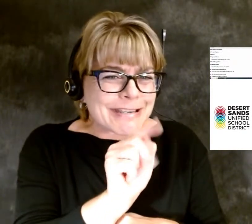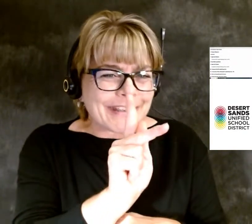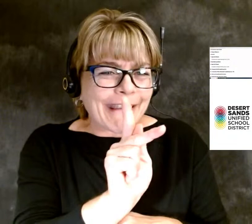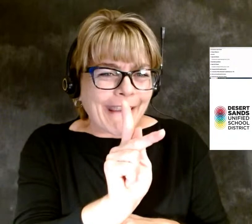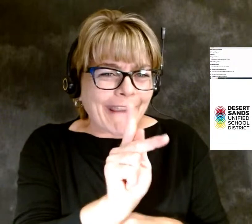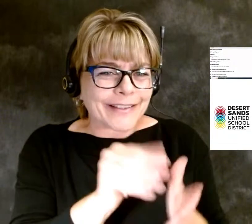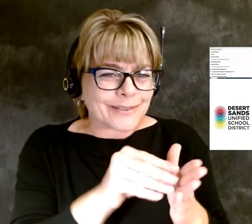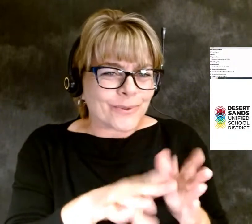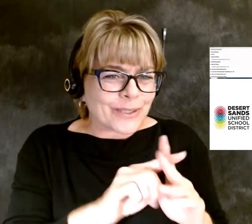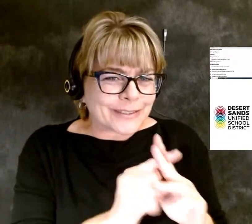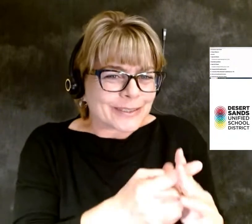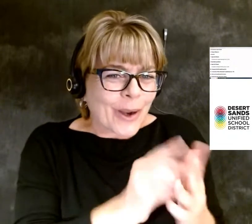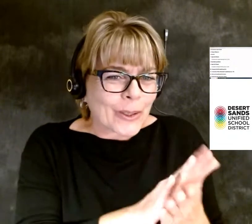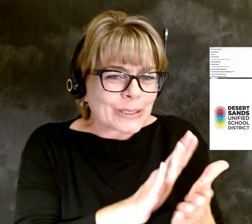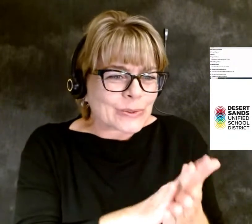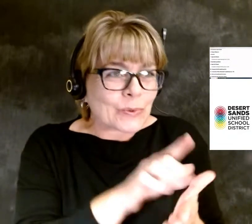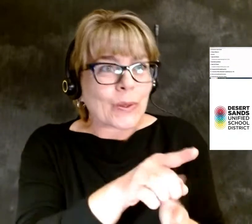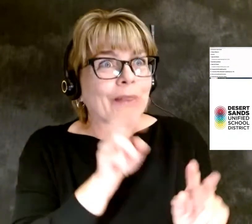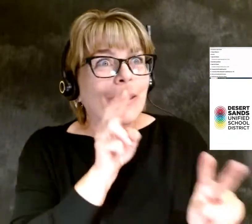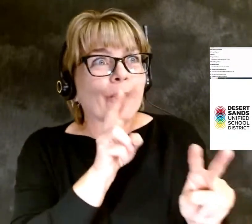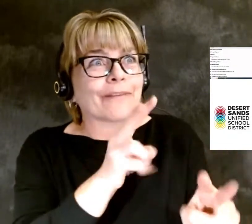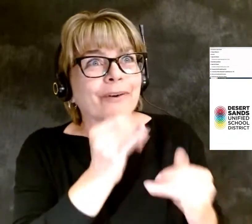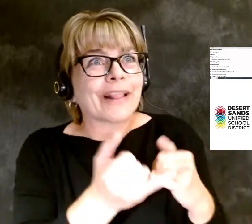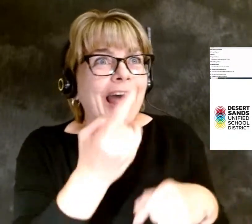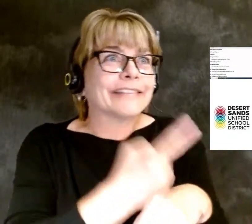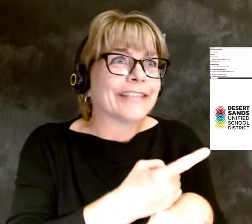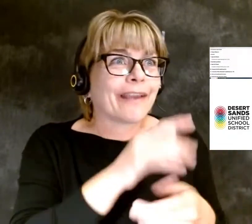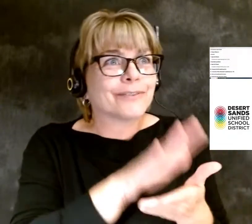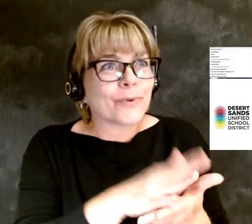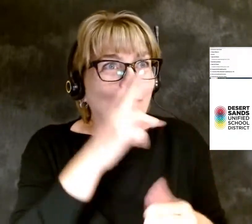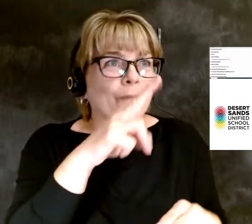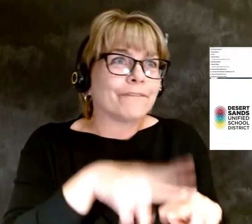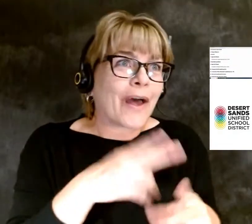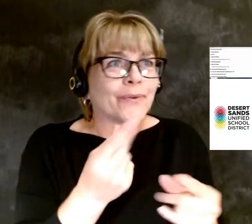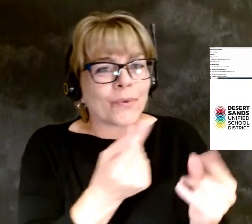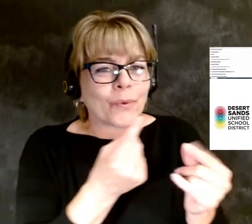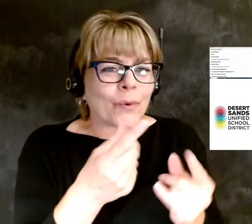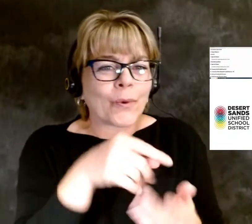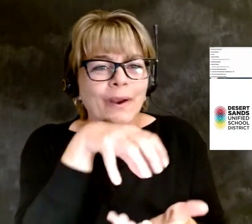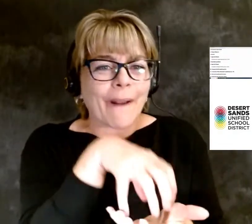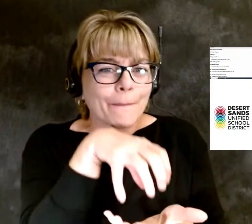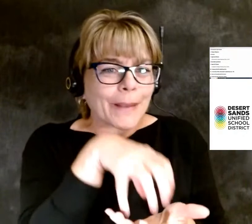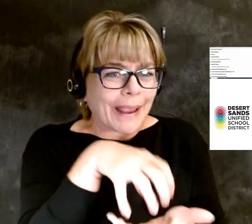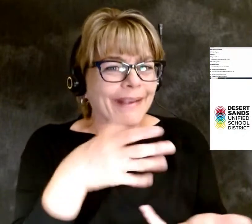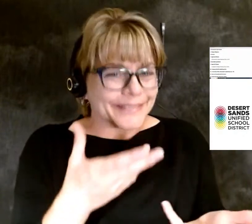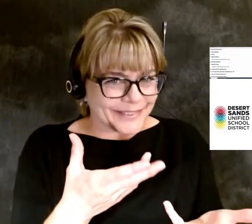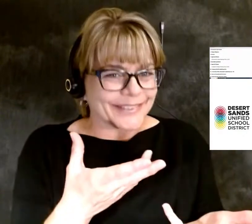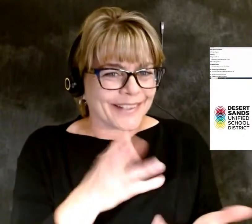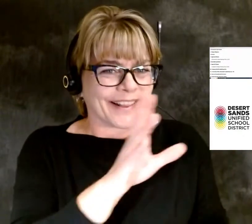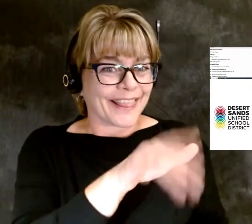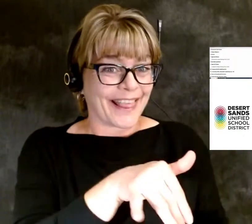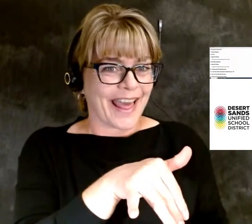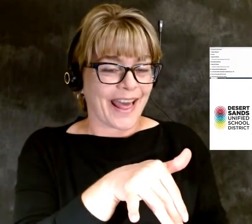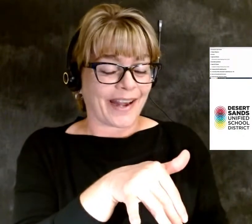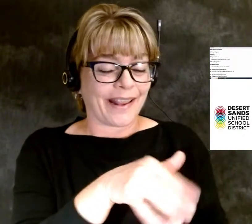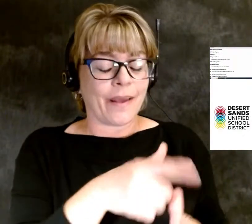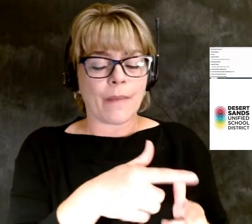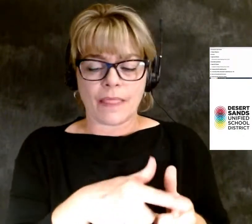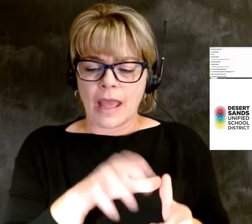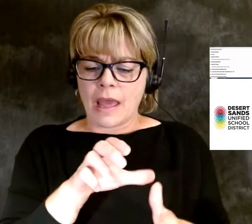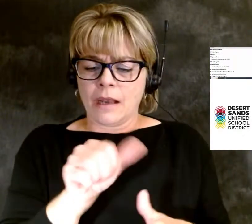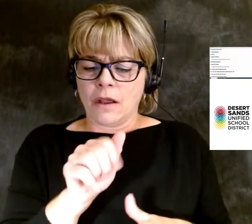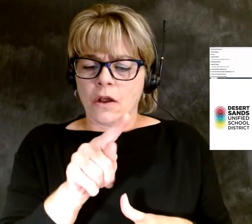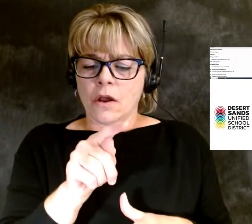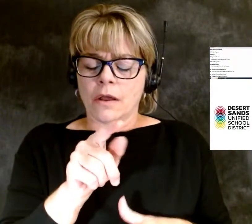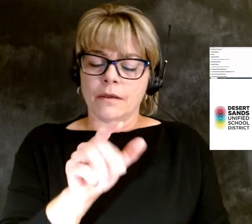of course, right? Cupcakes and all kinds of fun stuff. But I was invited by Carter Cougar to